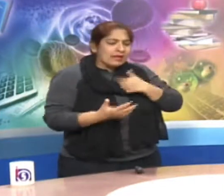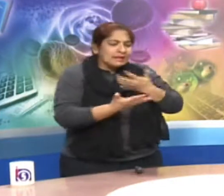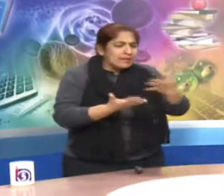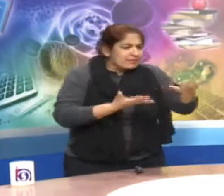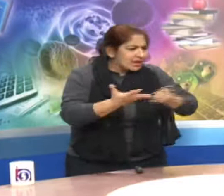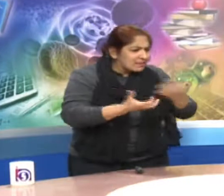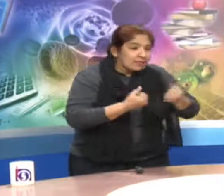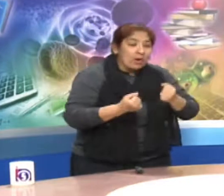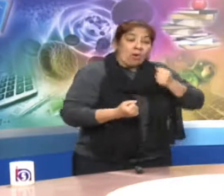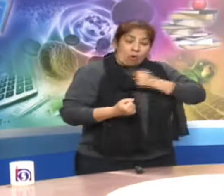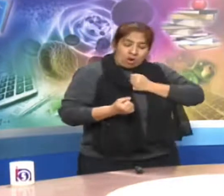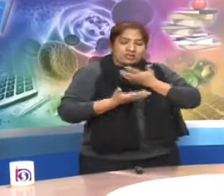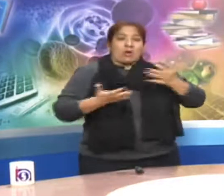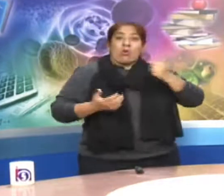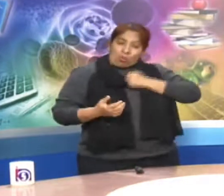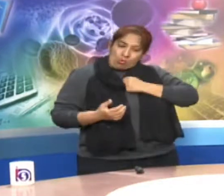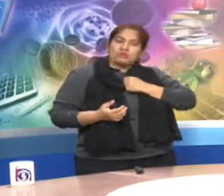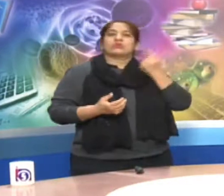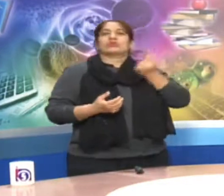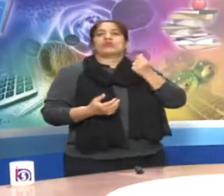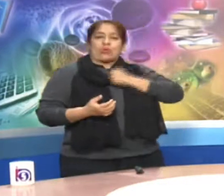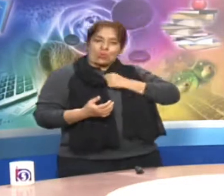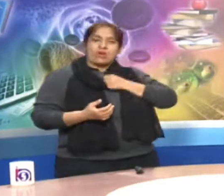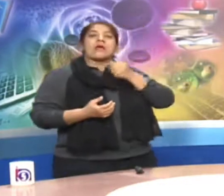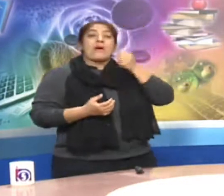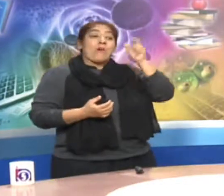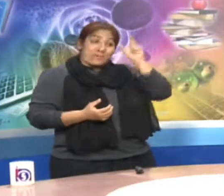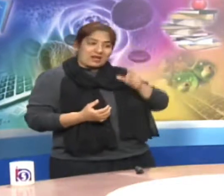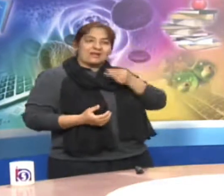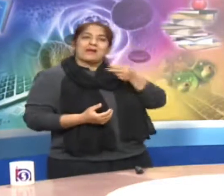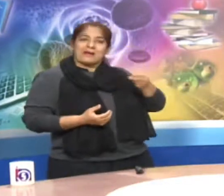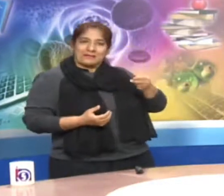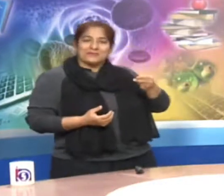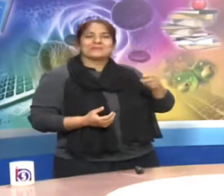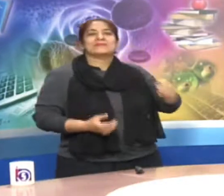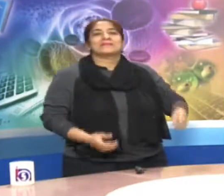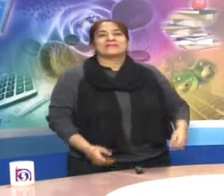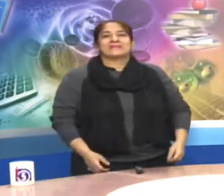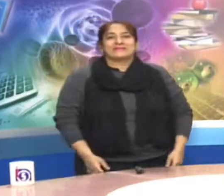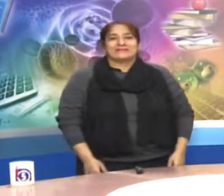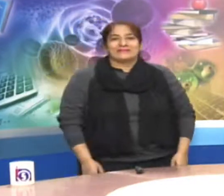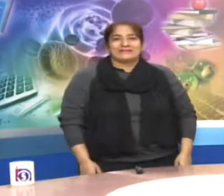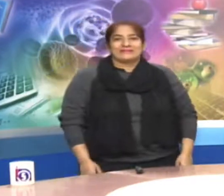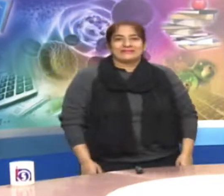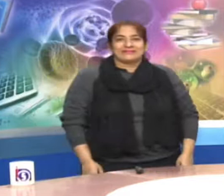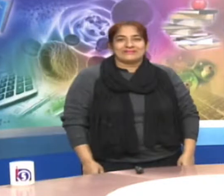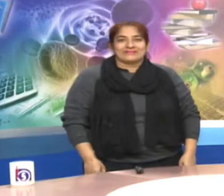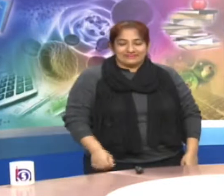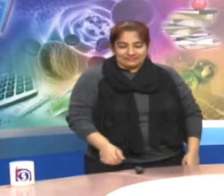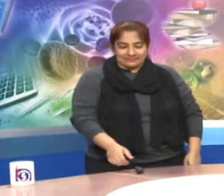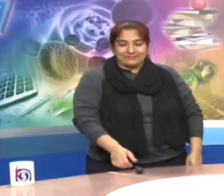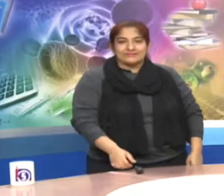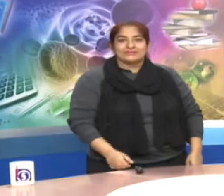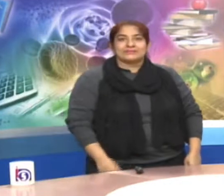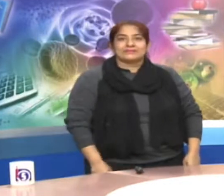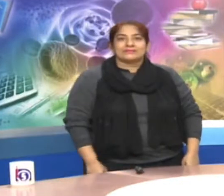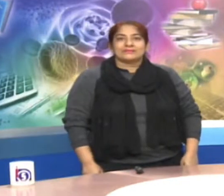Consumer is a person who is a shopper who goes out and buy the products.